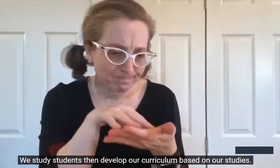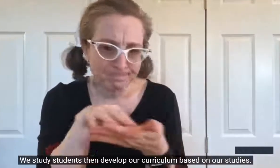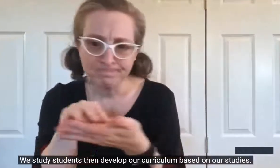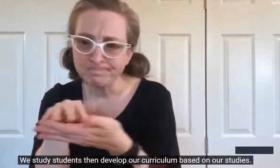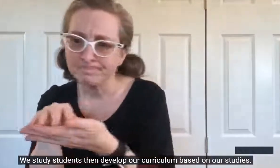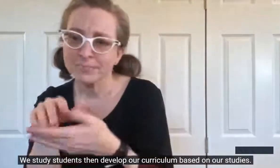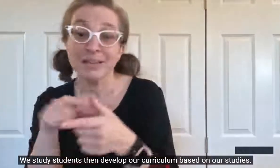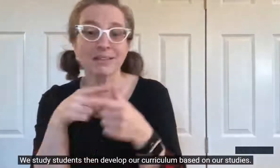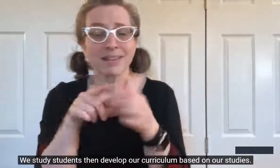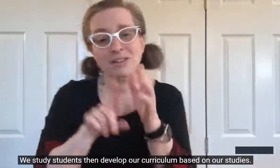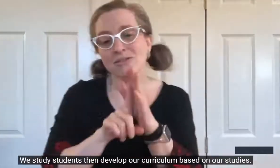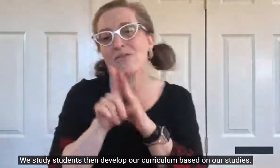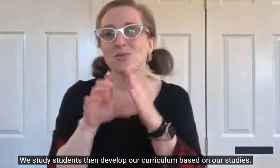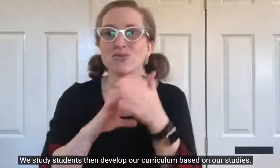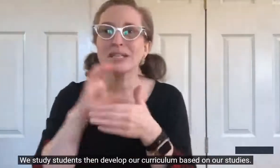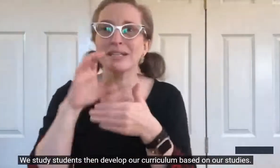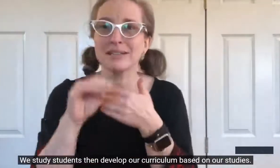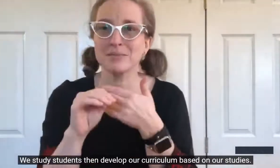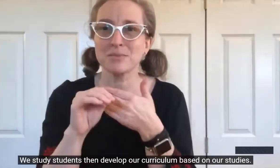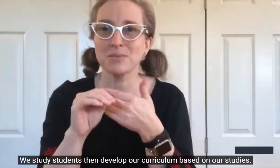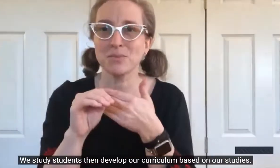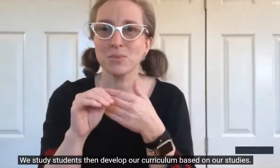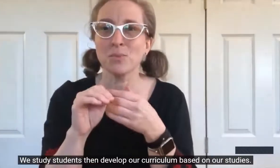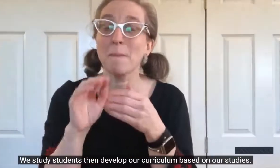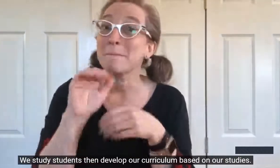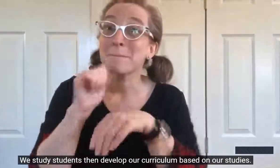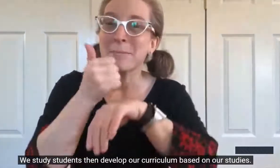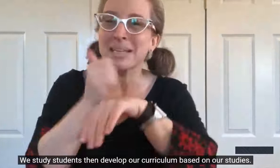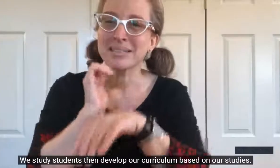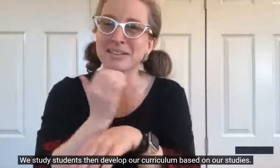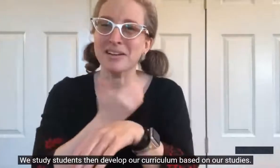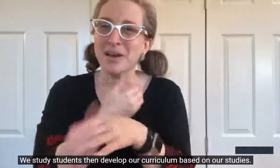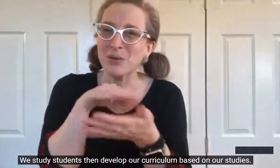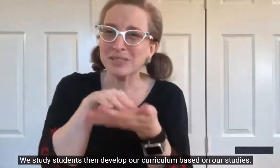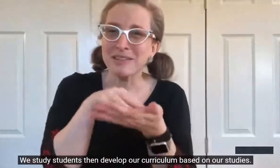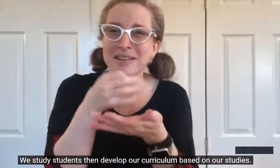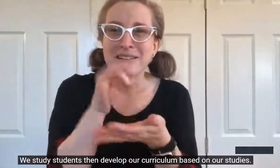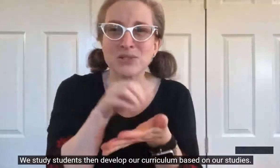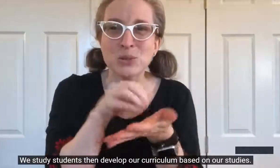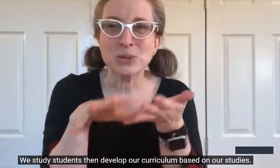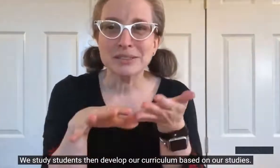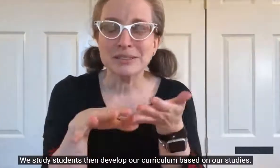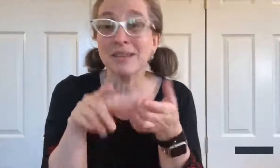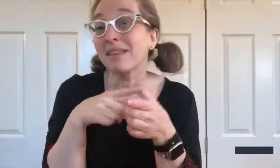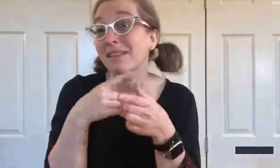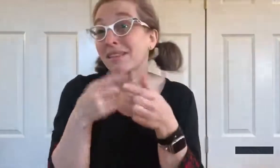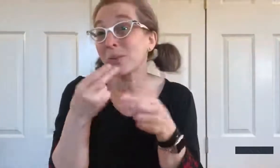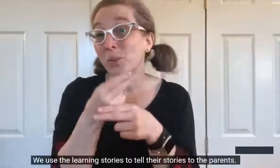We study students, and from those studies develop our curriculum based on those studies